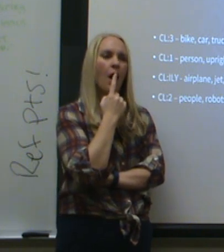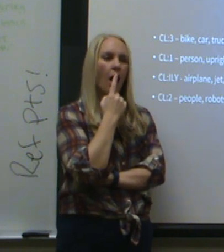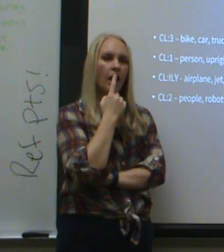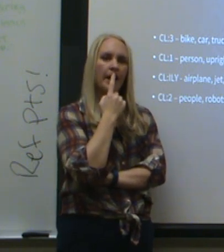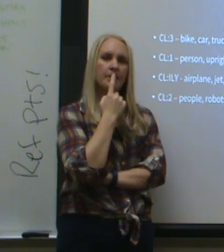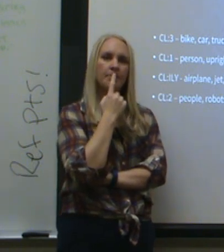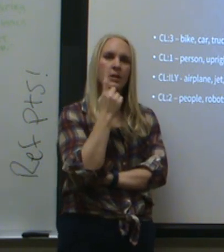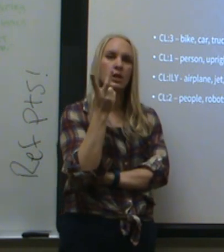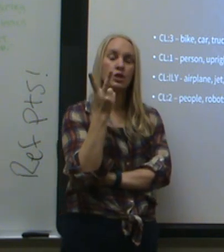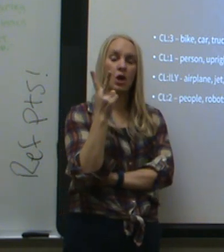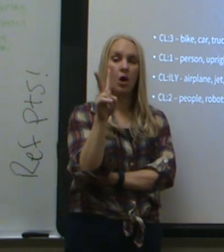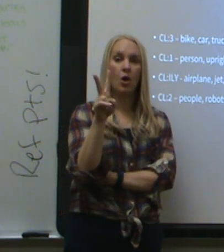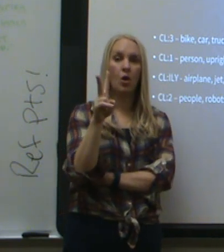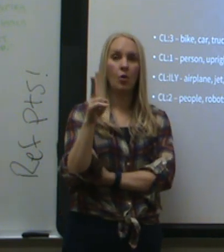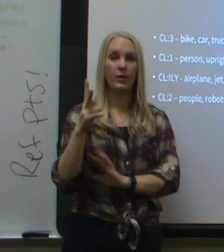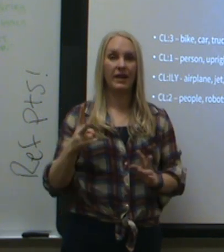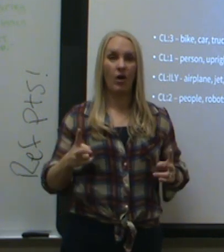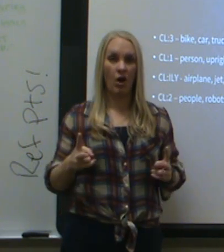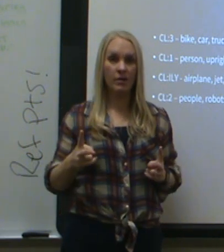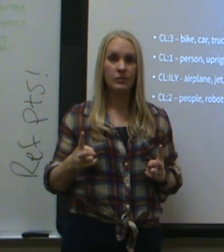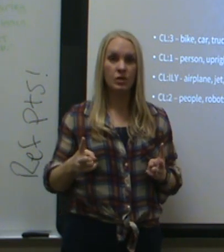All right, so we have arms,